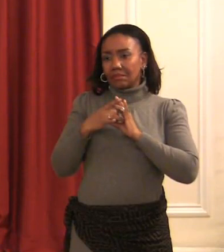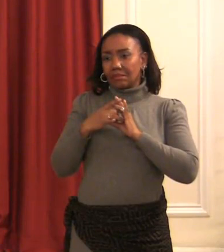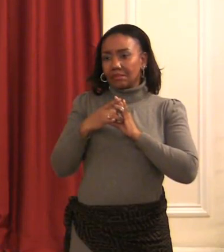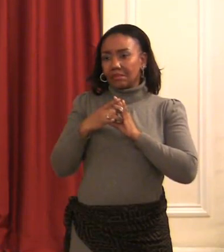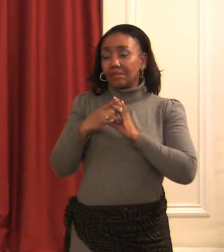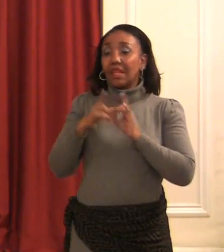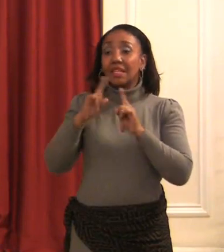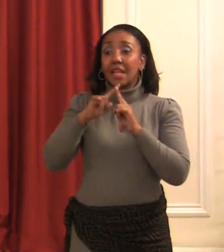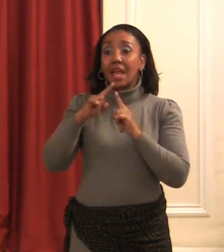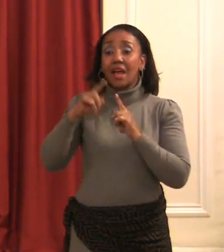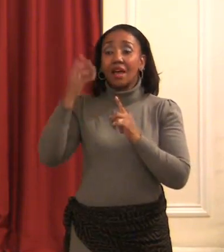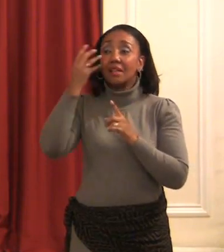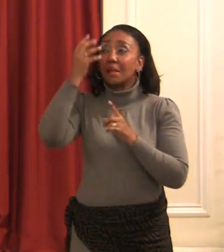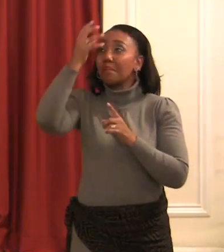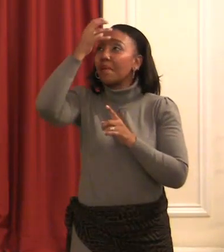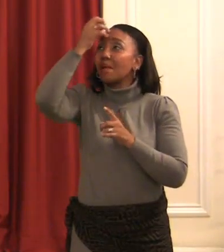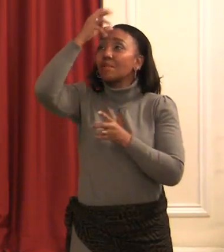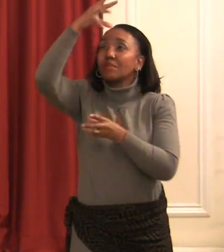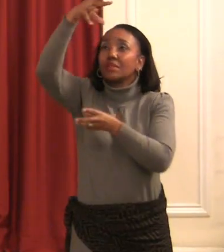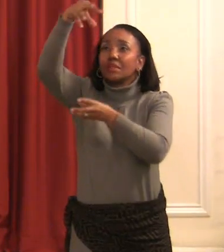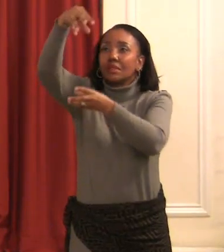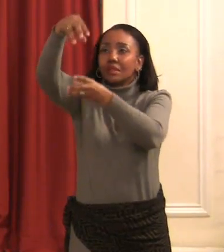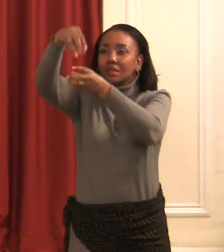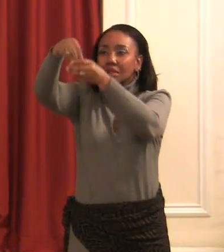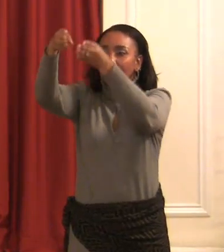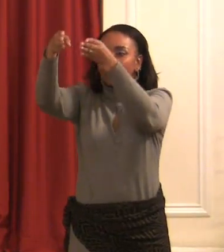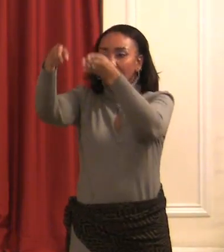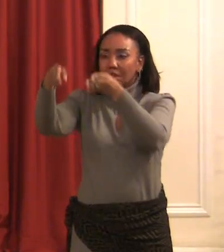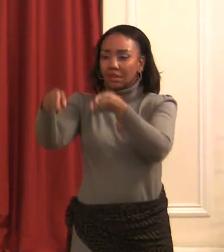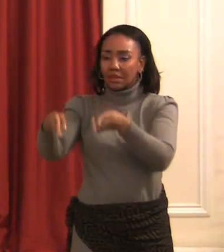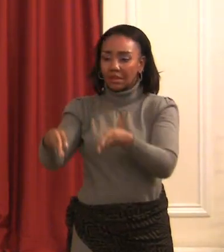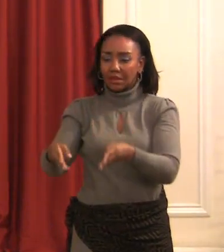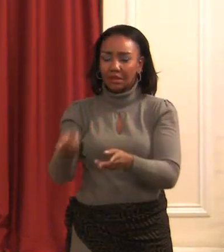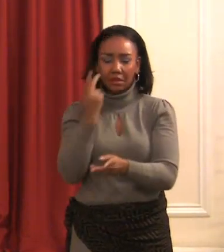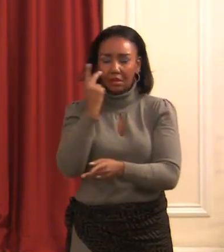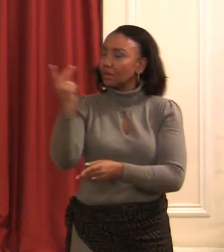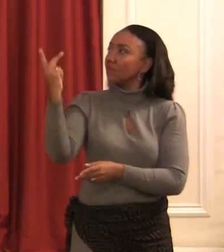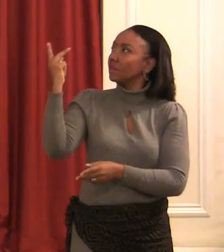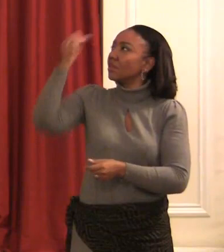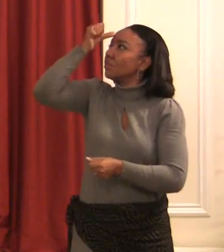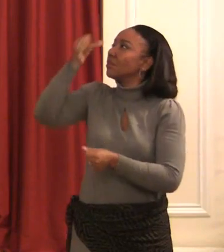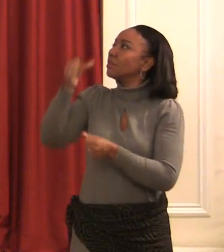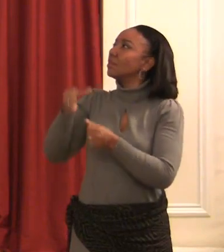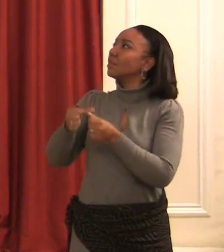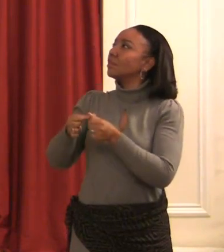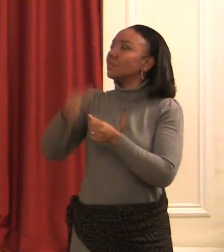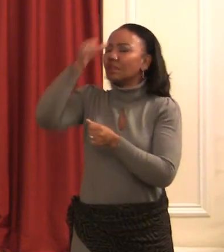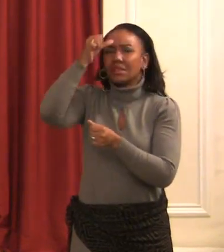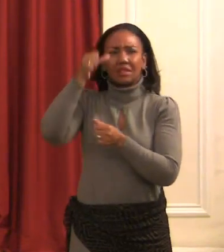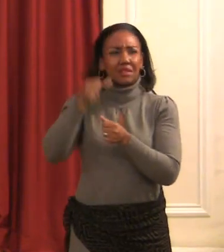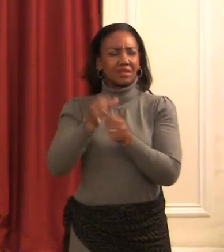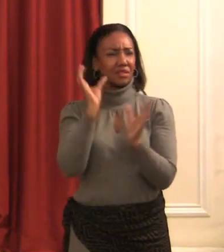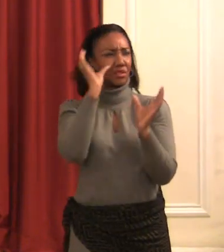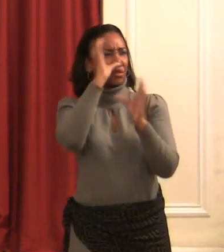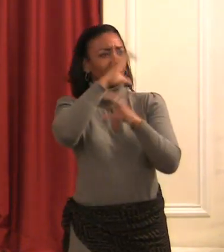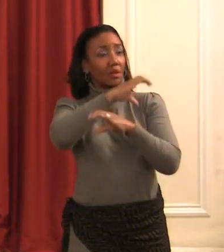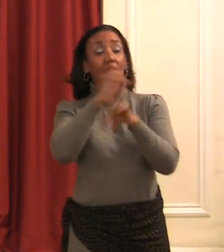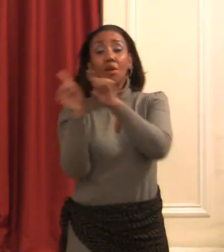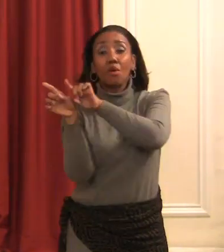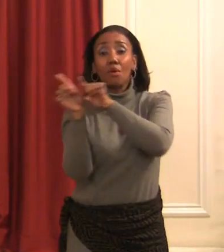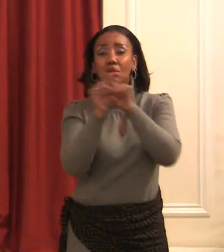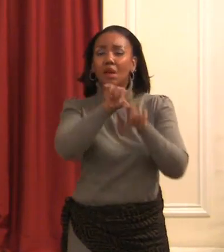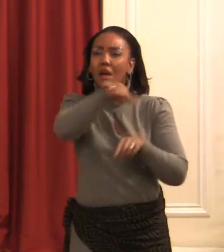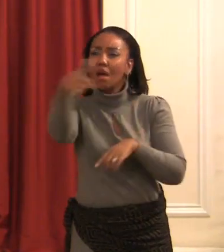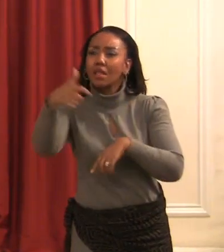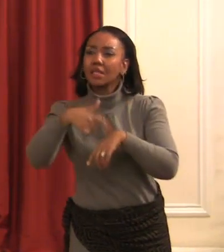Oftentimes, these memories manifest in humans as deja vu. Other times, and in many other life